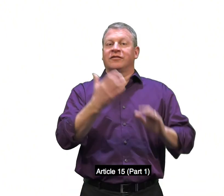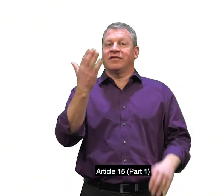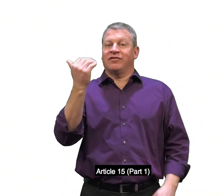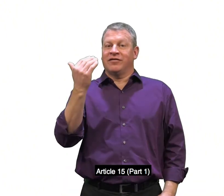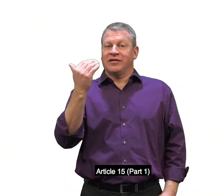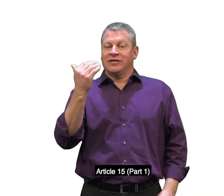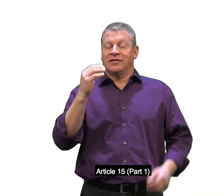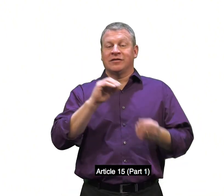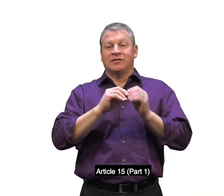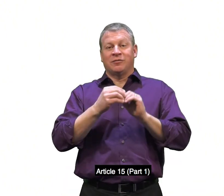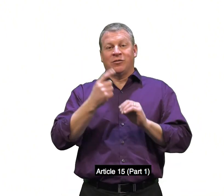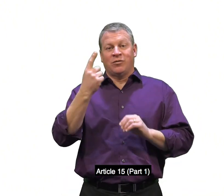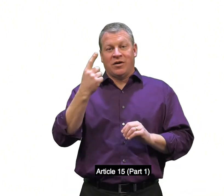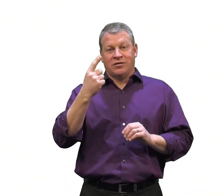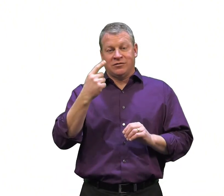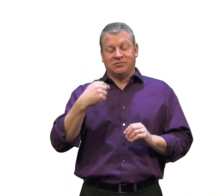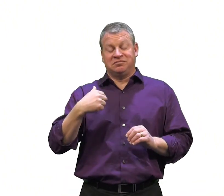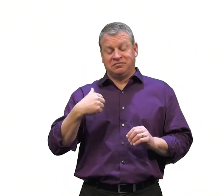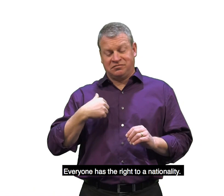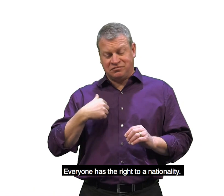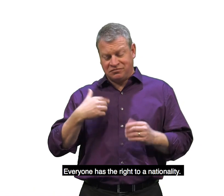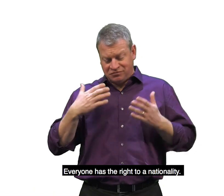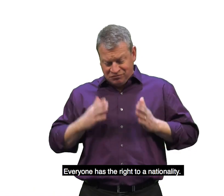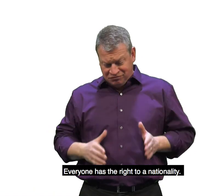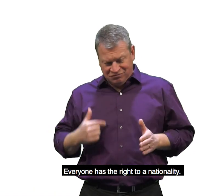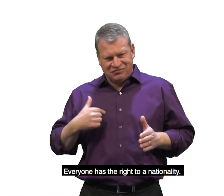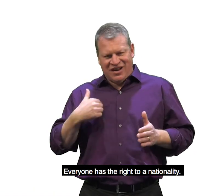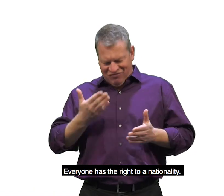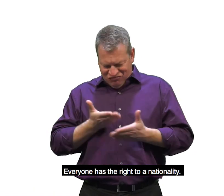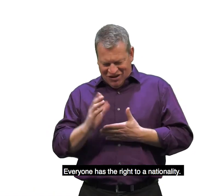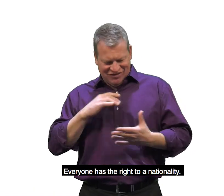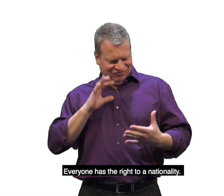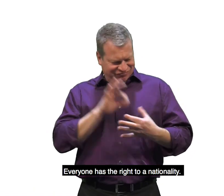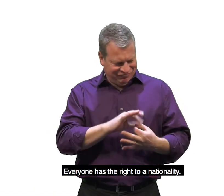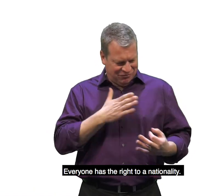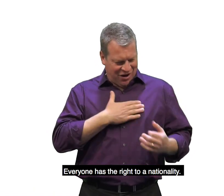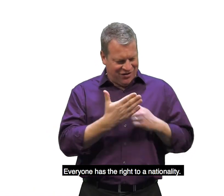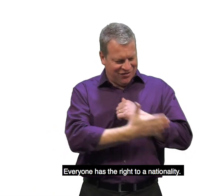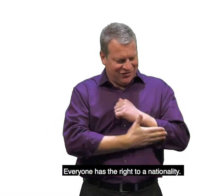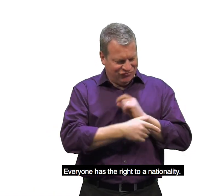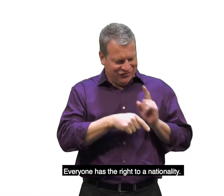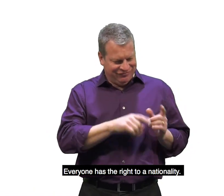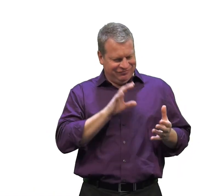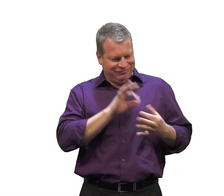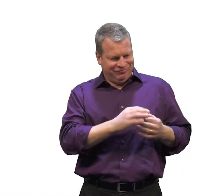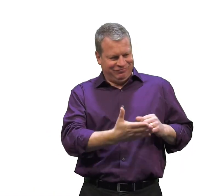Article 15, Part 1. Everyone has the right to a nationality.